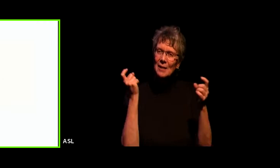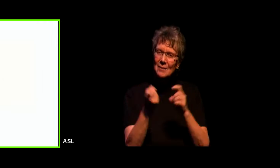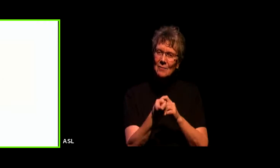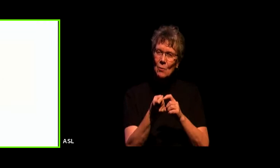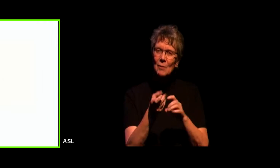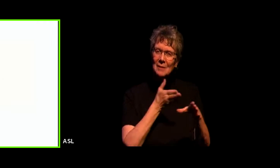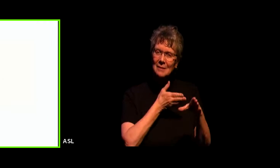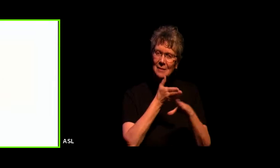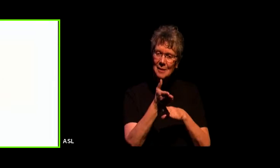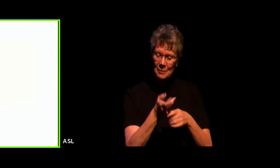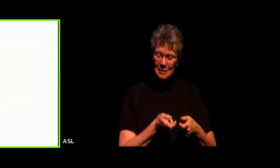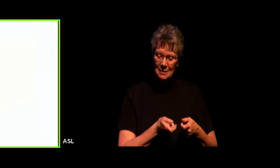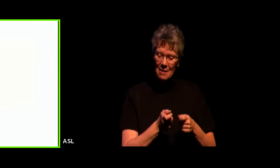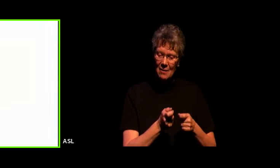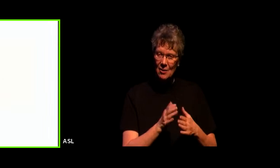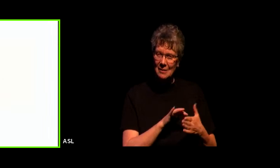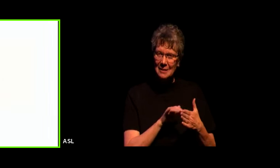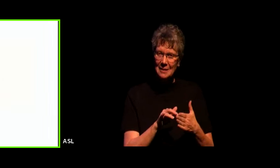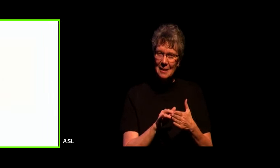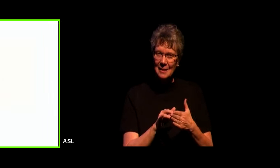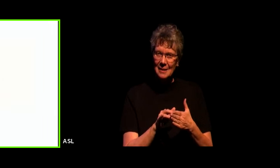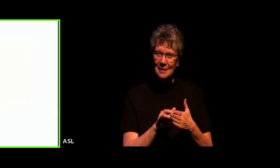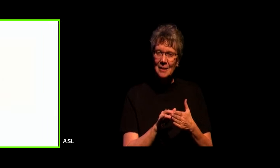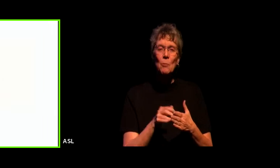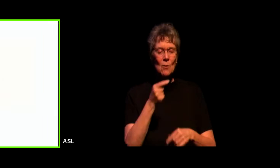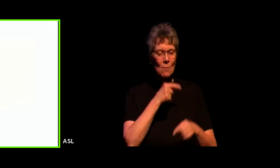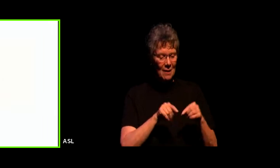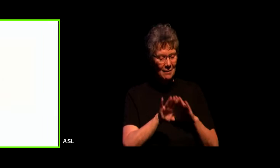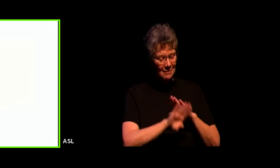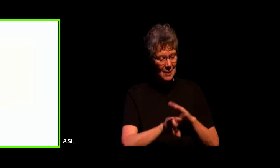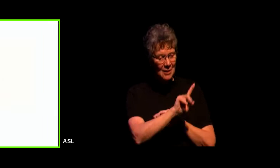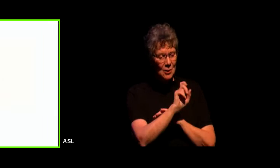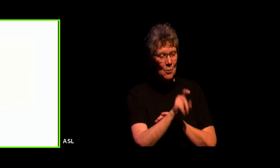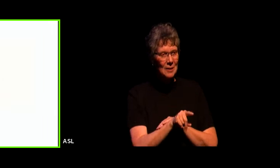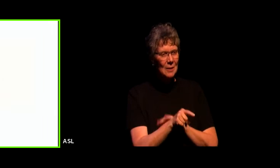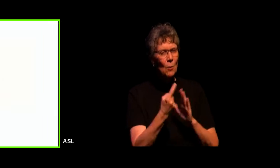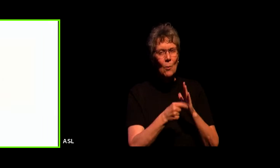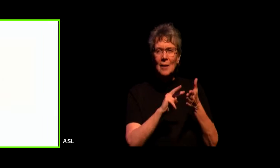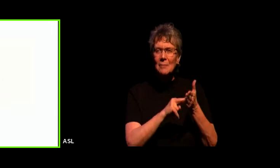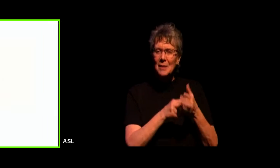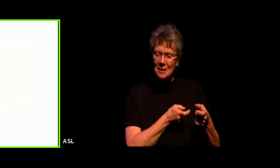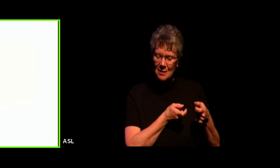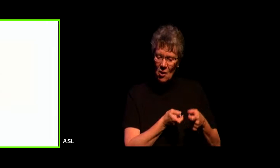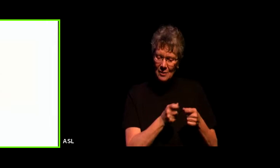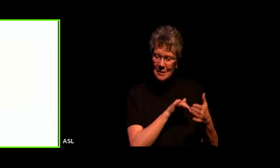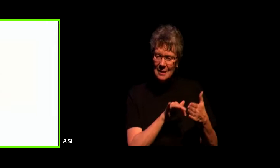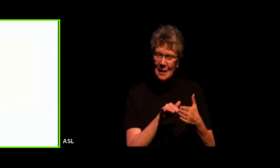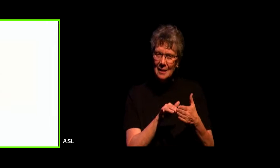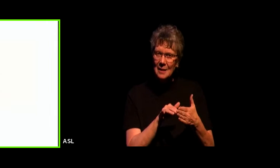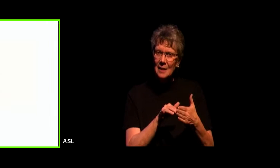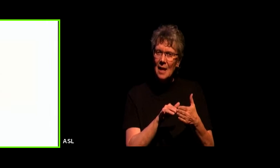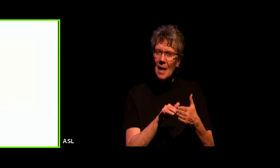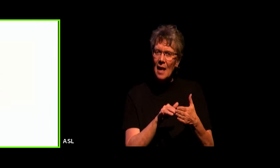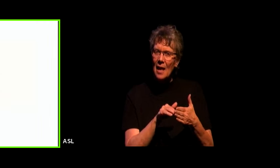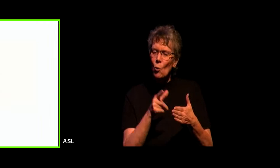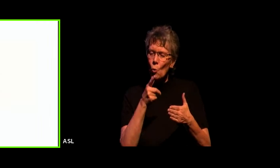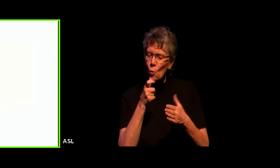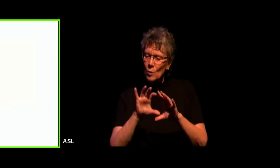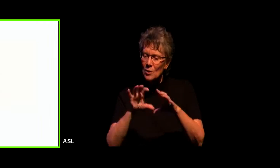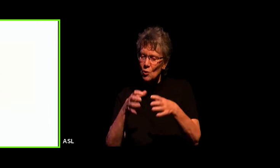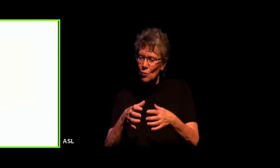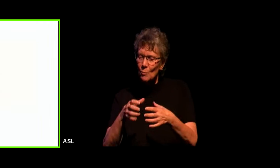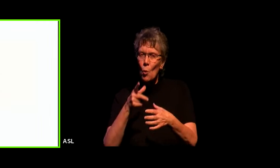questions. What is archaeology and who is it for? So I mentioned before that I was very much trained in a way that, it's the